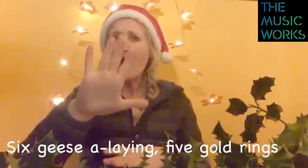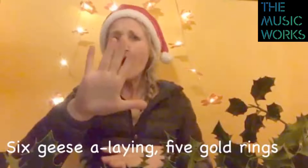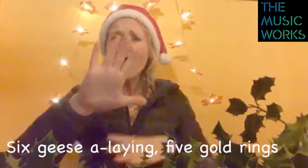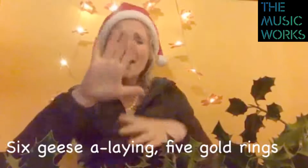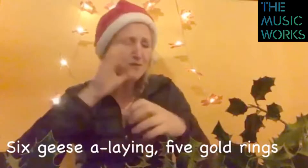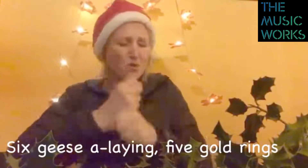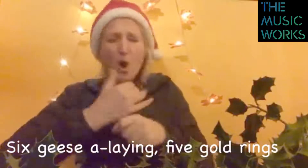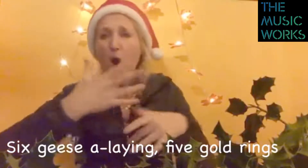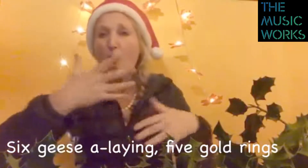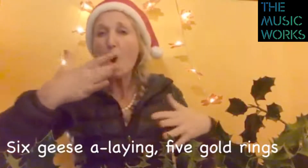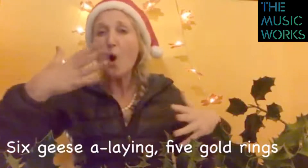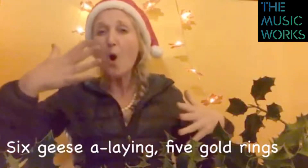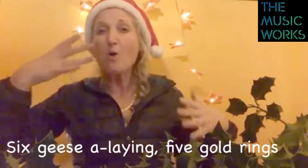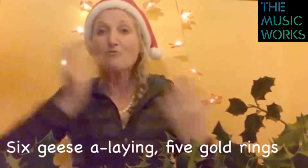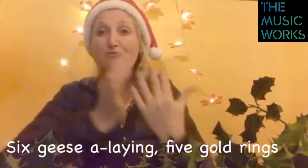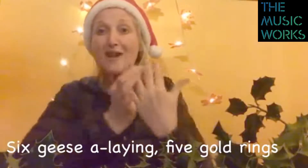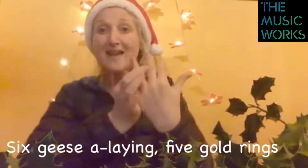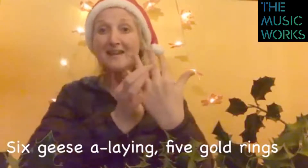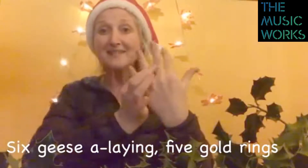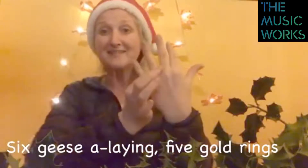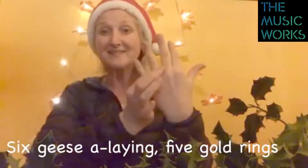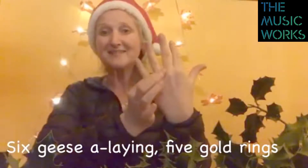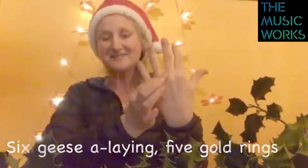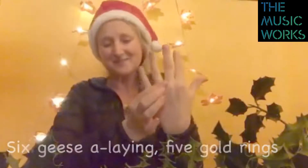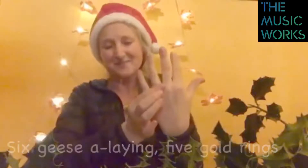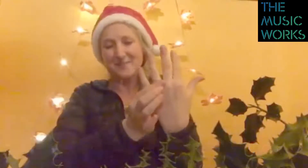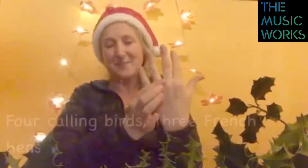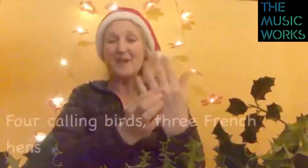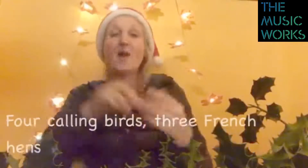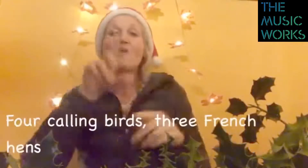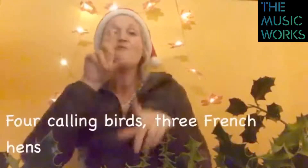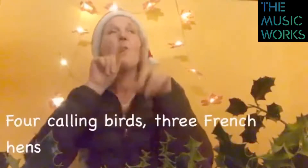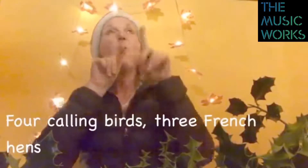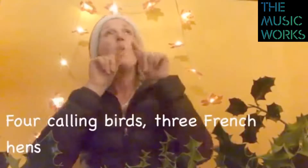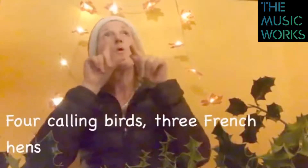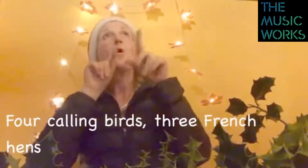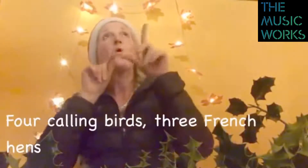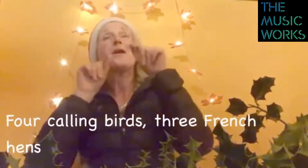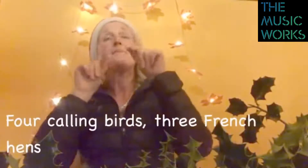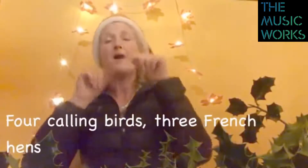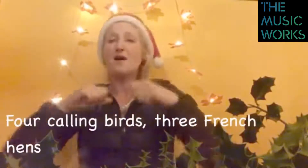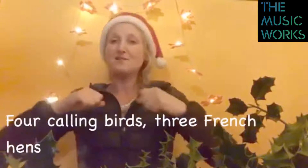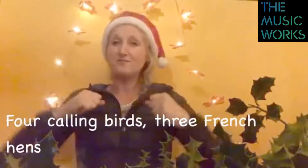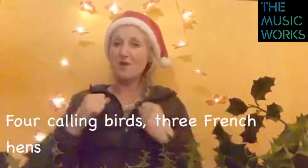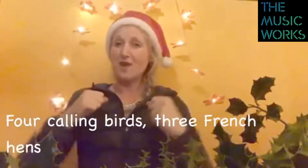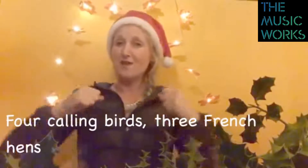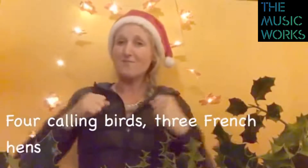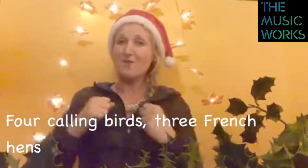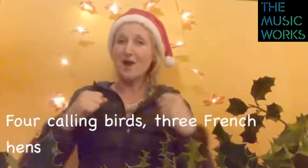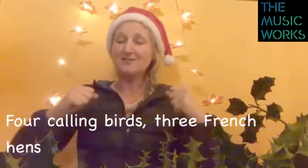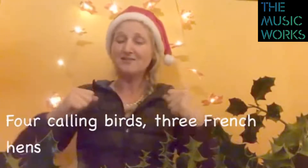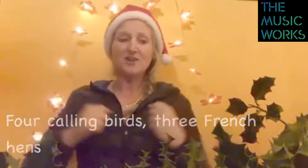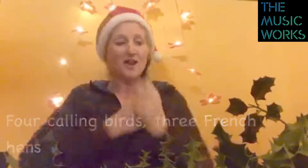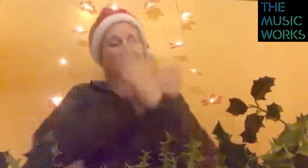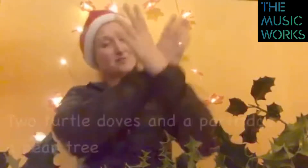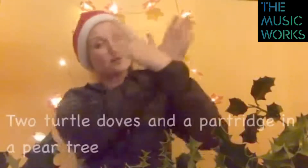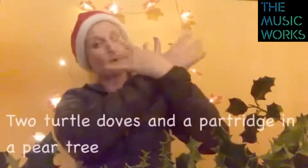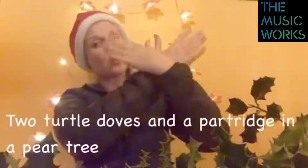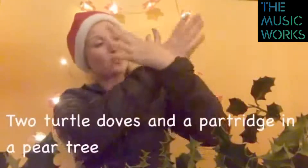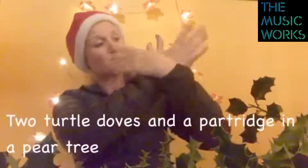5 gold rings, 4 calling birds, 3 French hens, 2